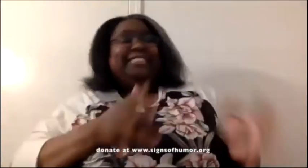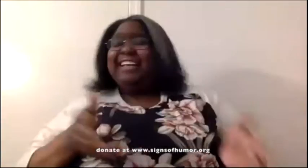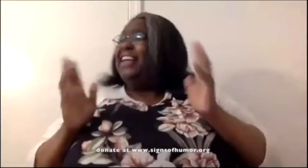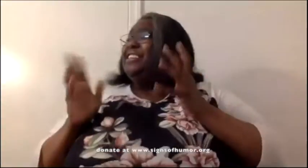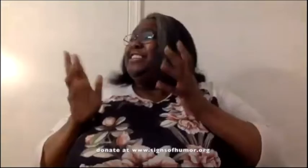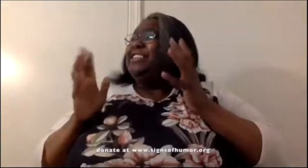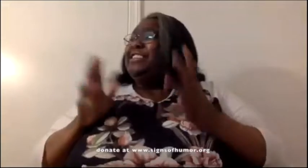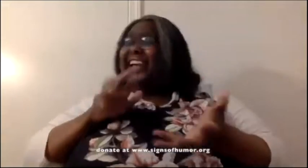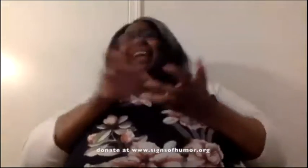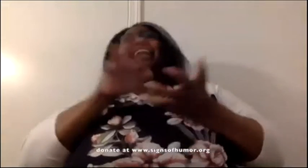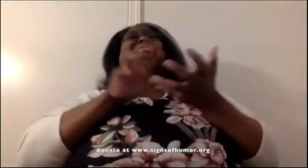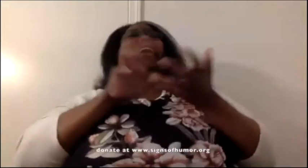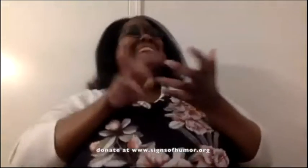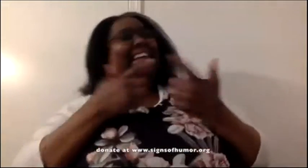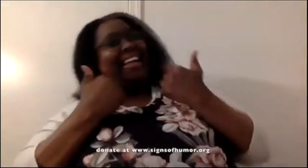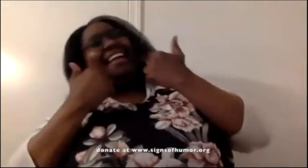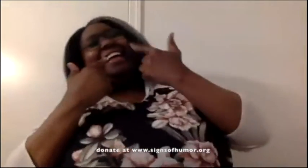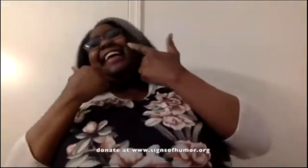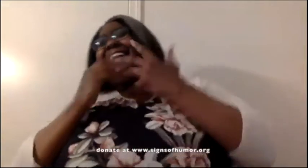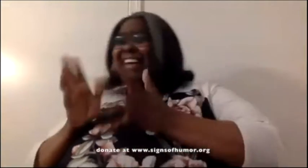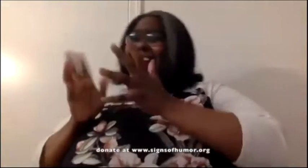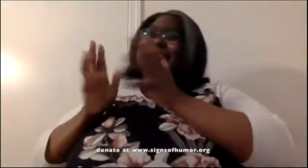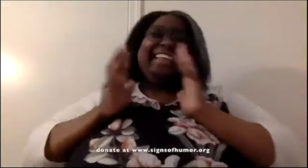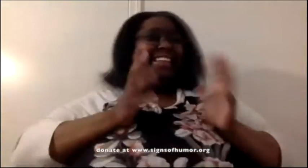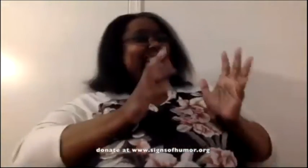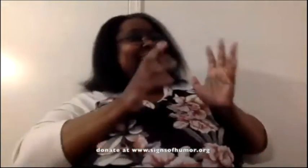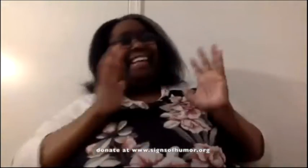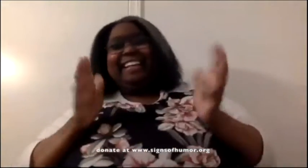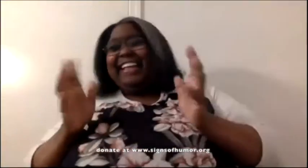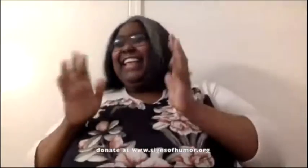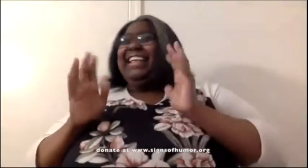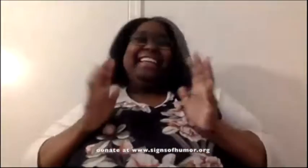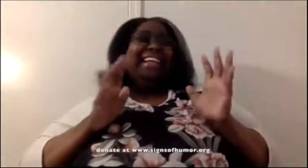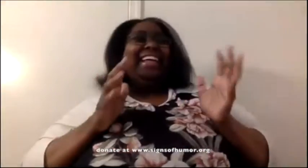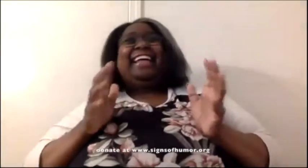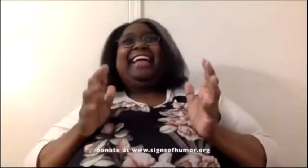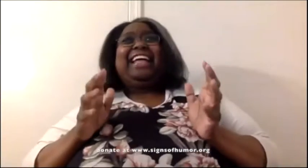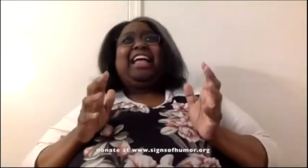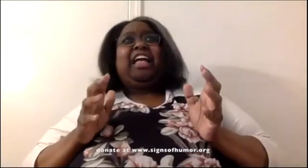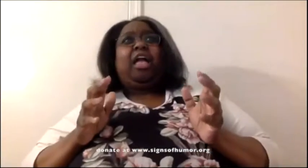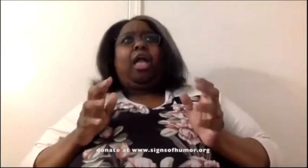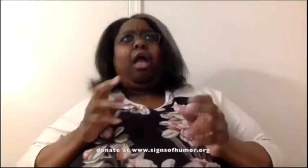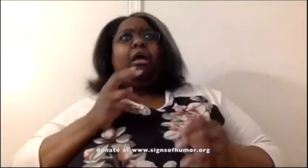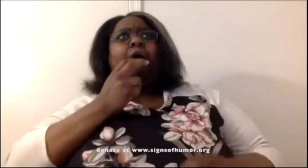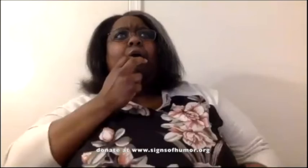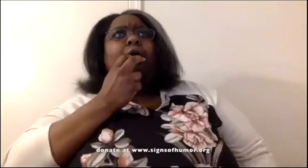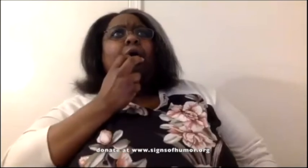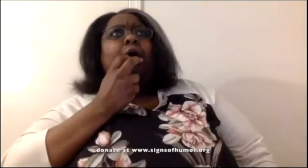And we're talking in the car, having a good time, cracking jokes. It's all fun.